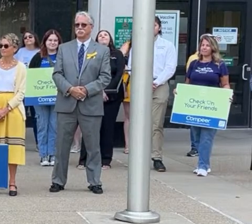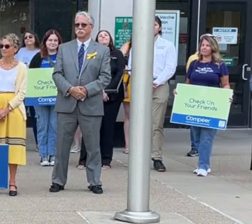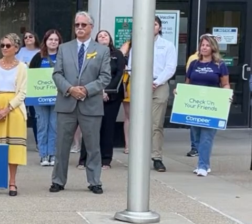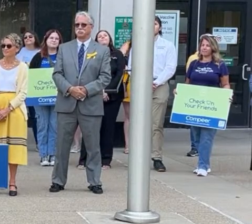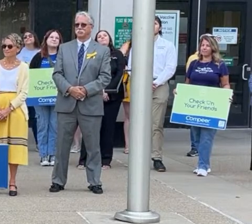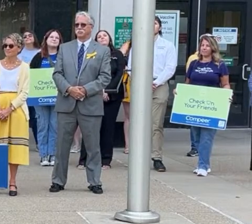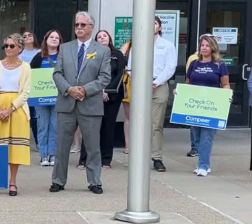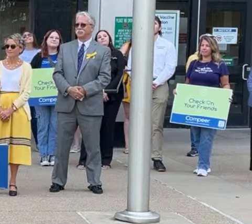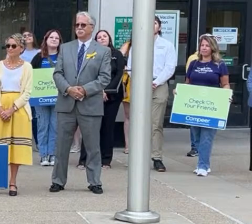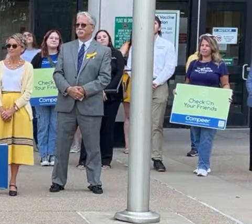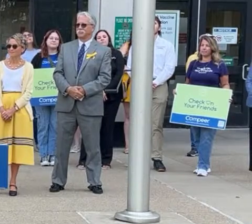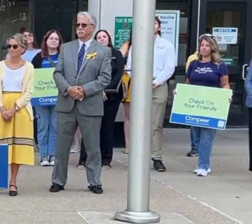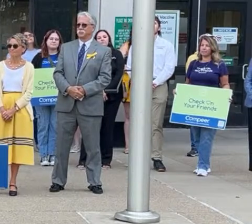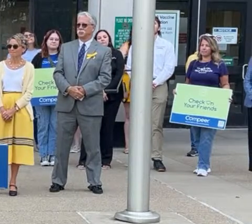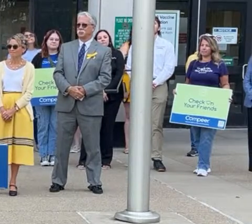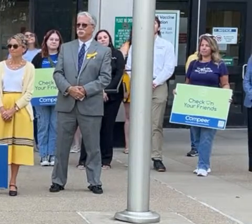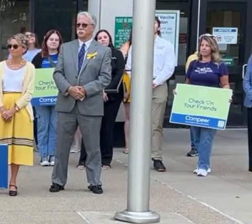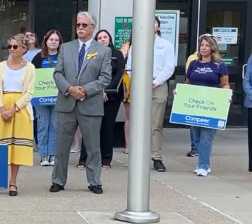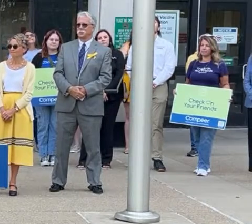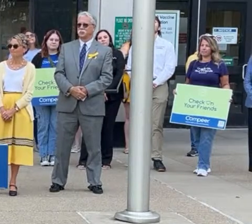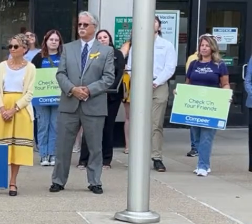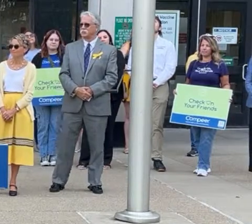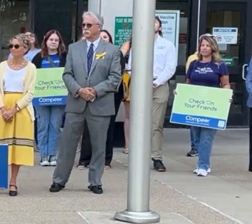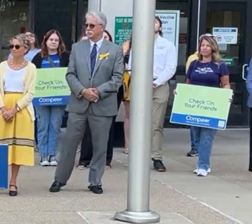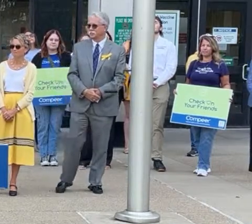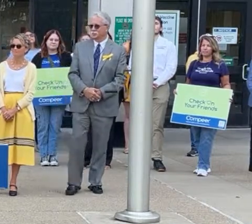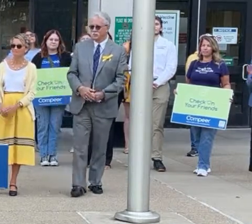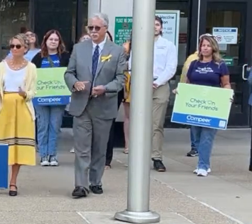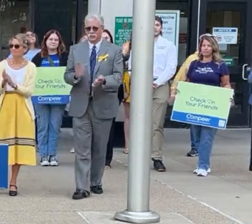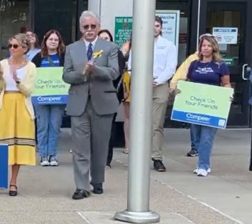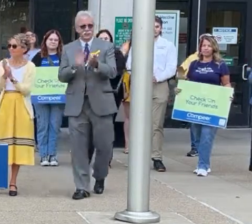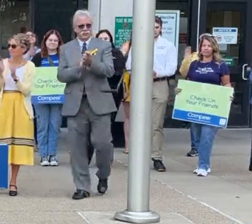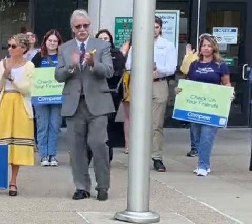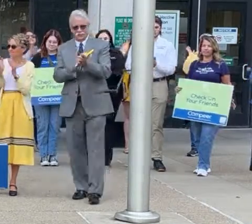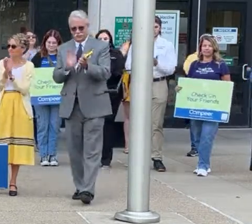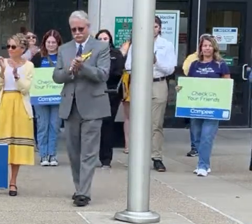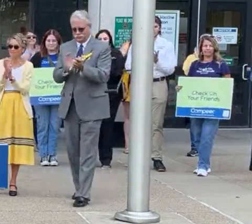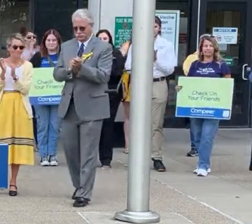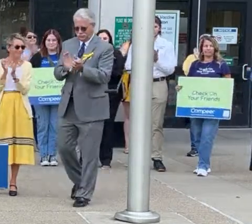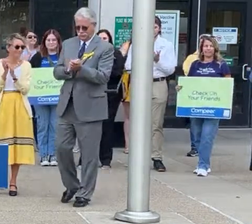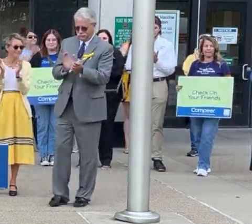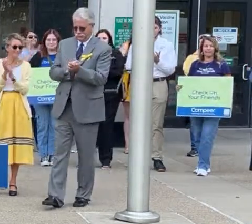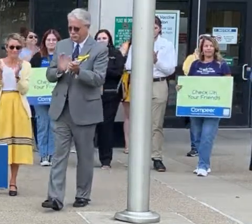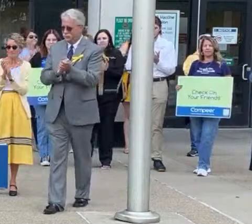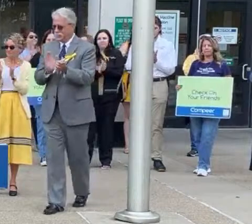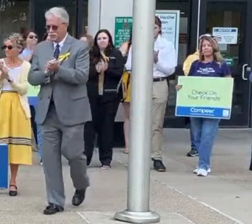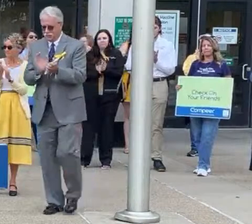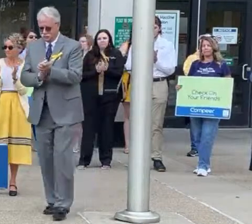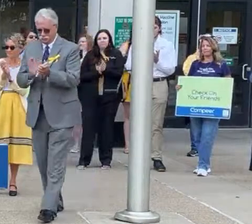time when you're just feeling down. Look at the friends you found.